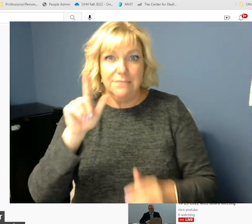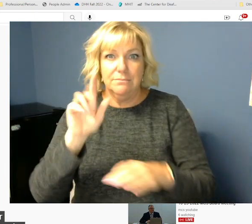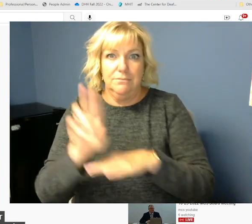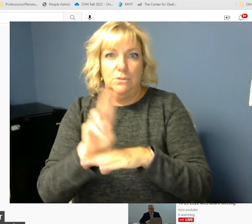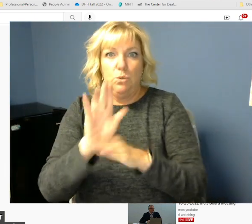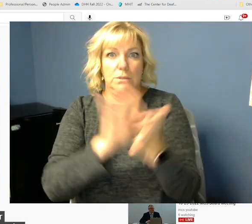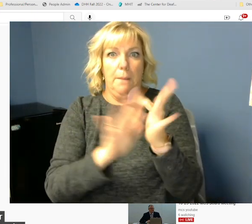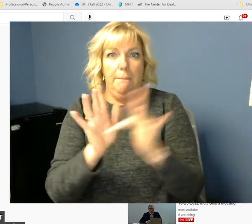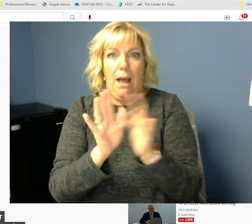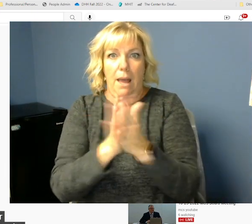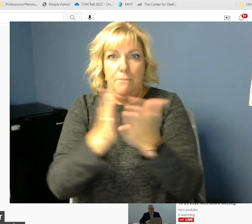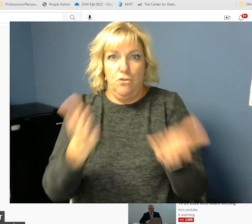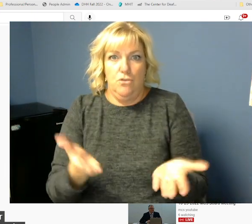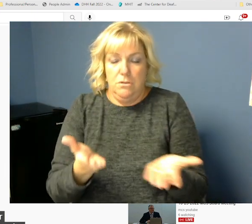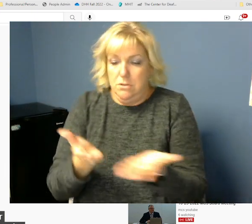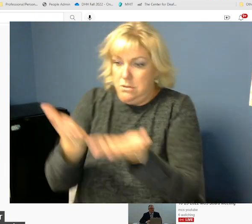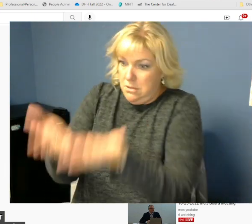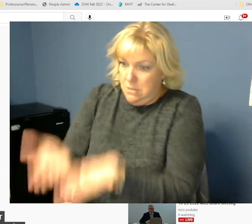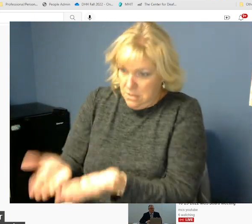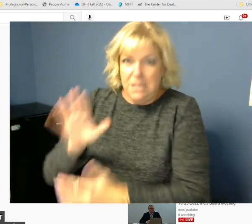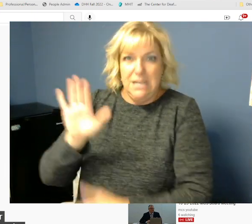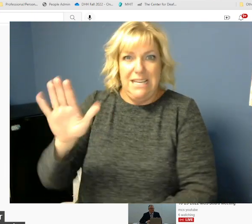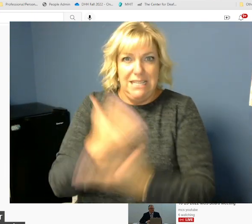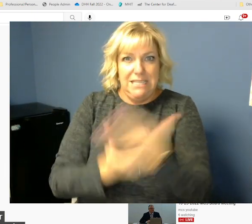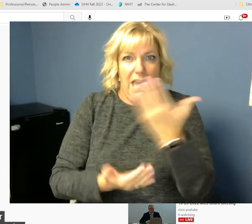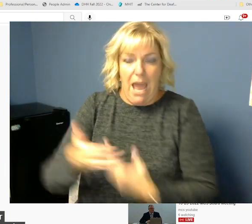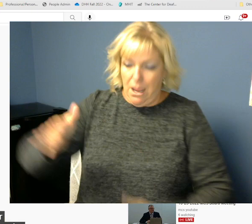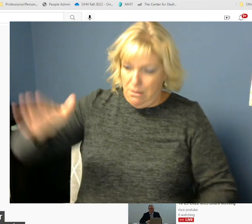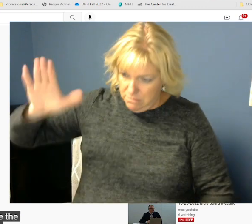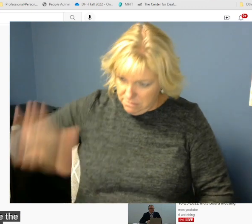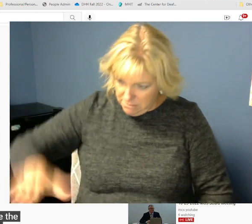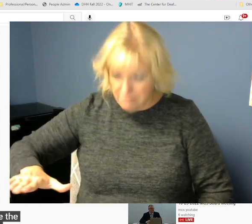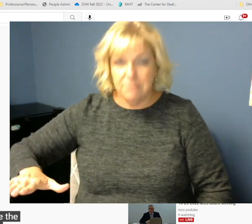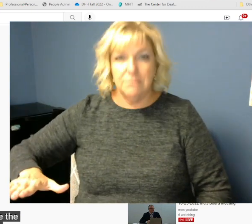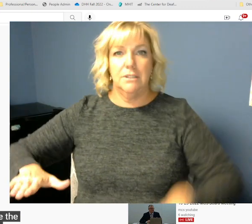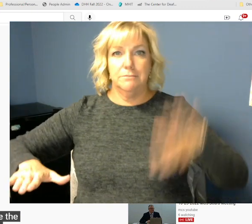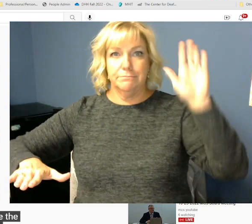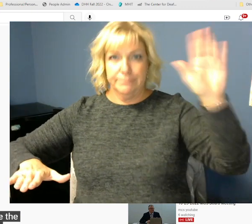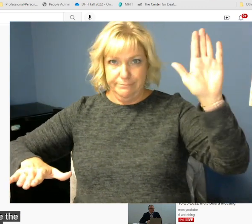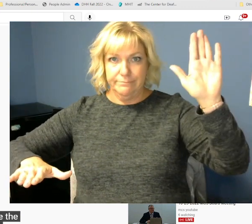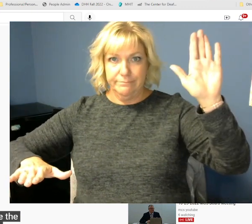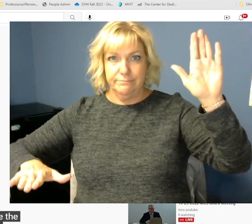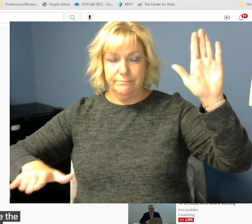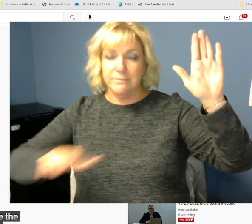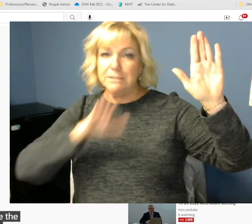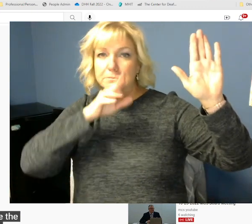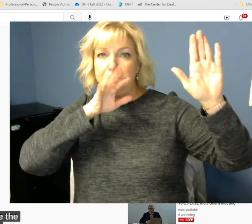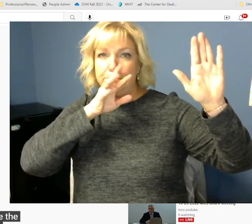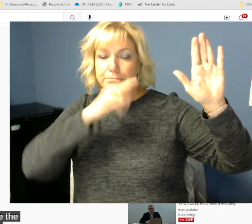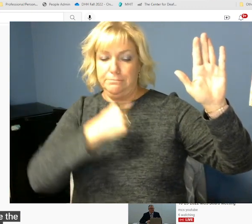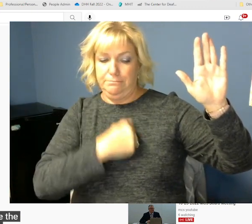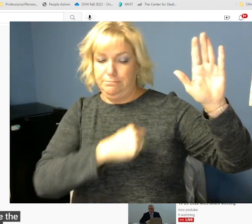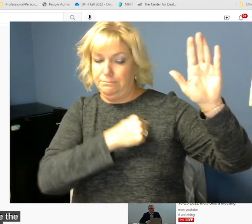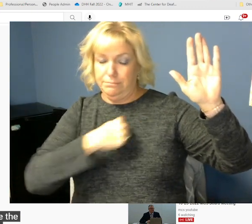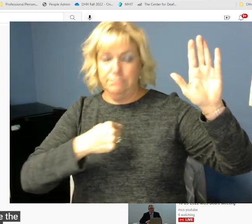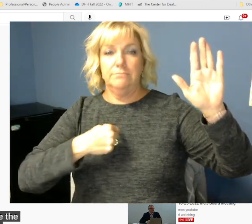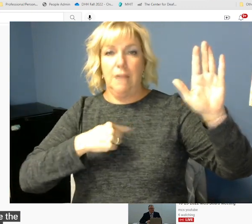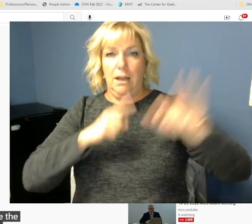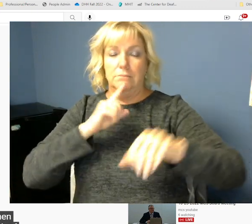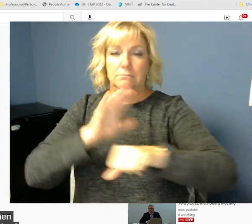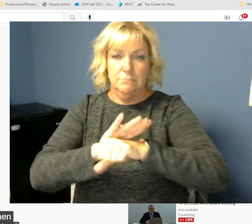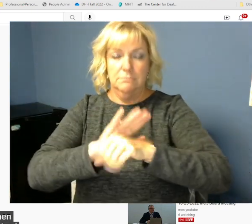followed the precedent of other presidents and used a Bible. And so when he put his hand on his Bible and swore the oath of office there with